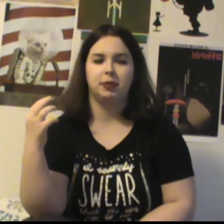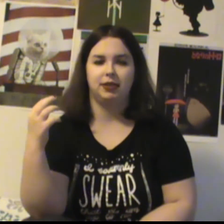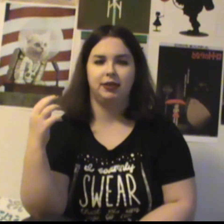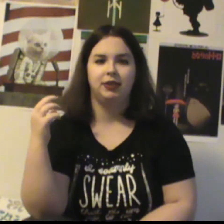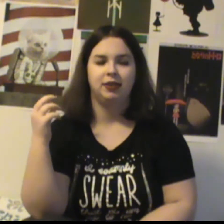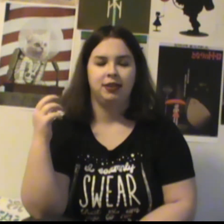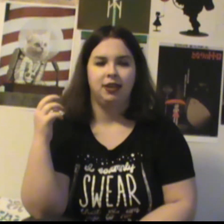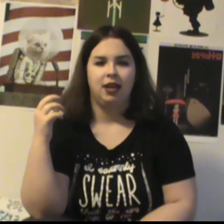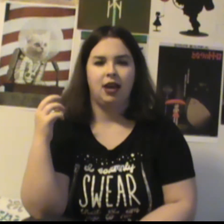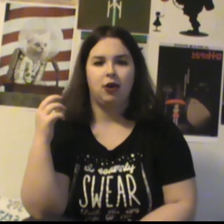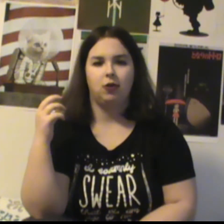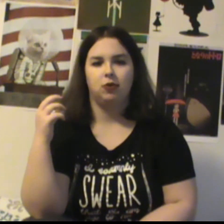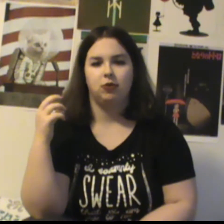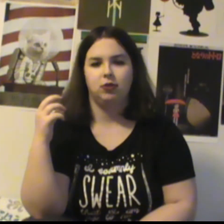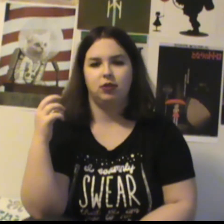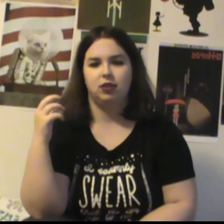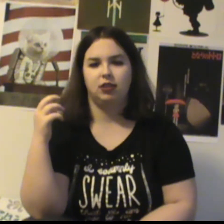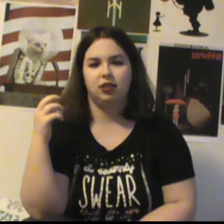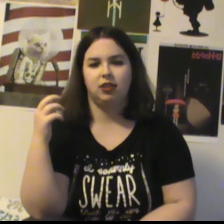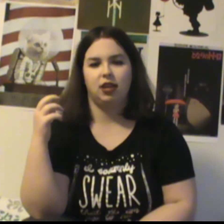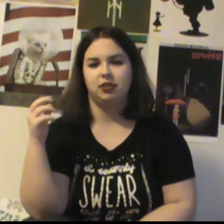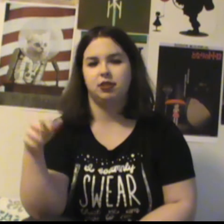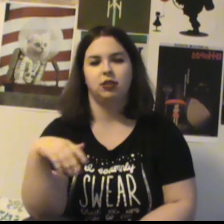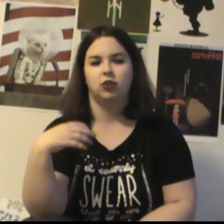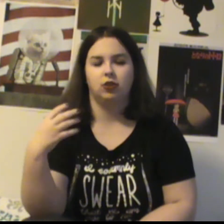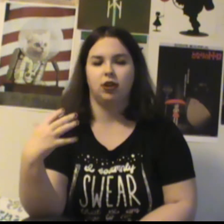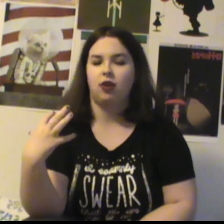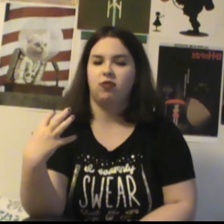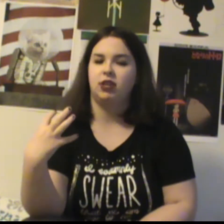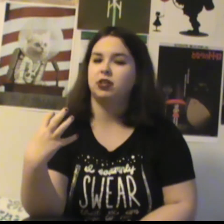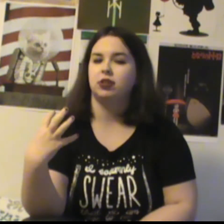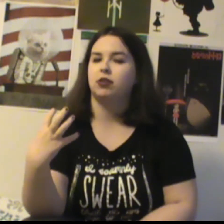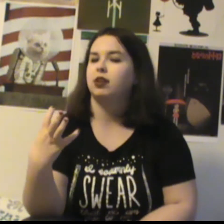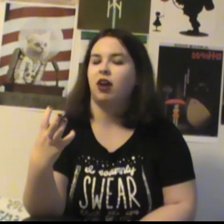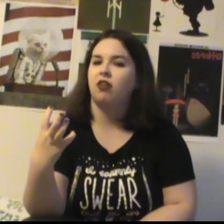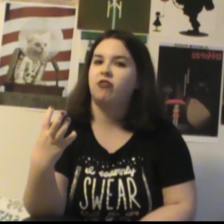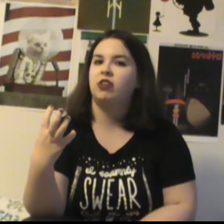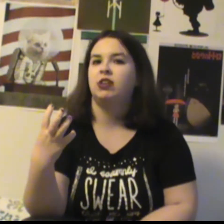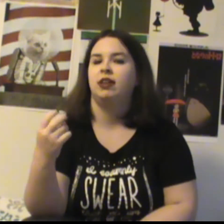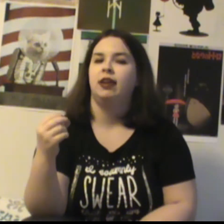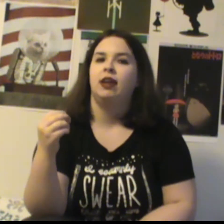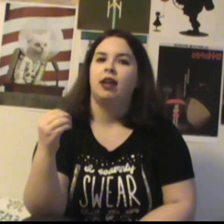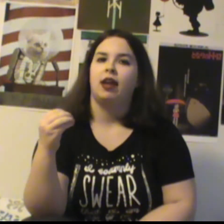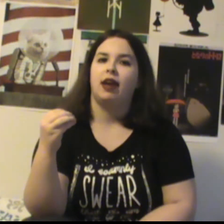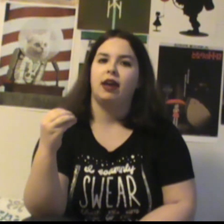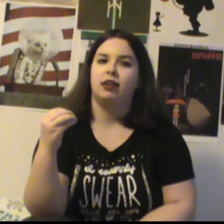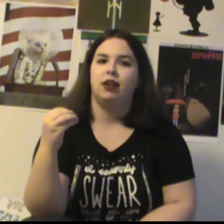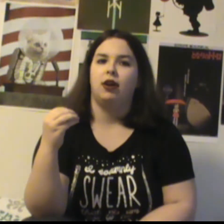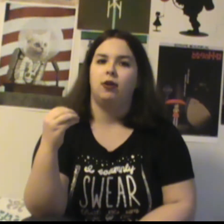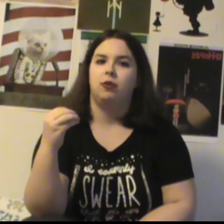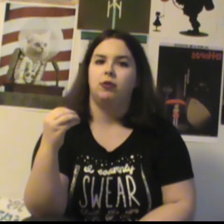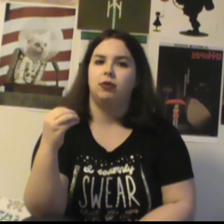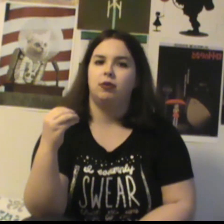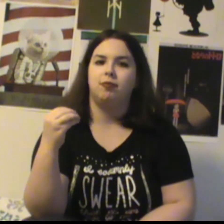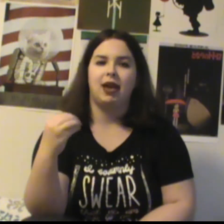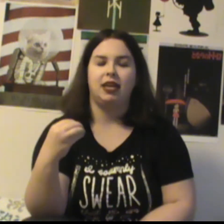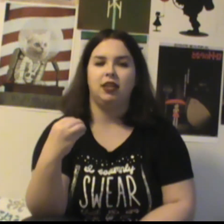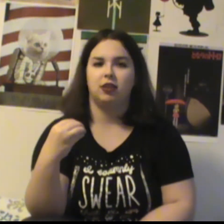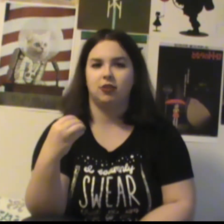but how they still learned off of each other enough, and how Maggie learned